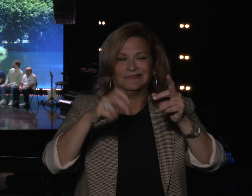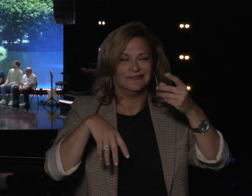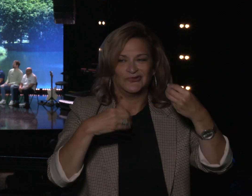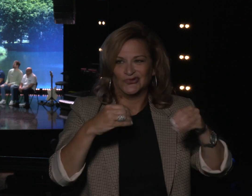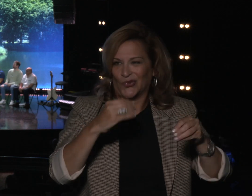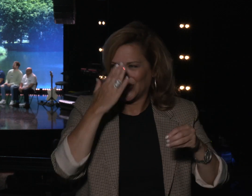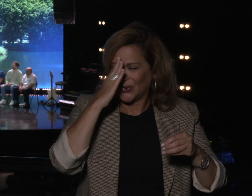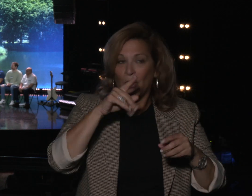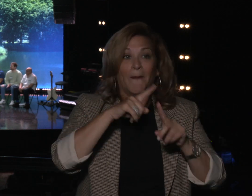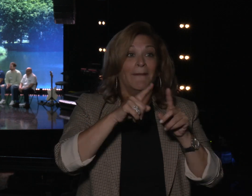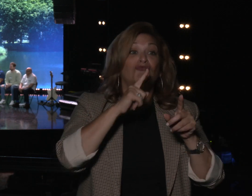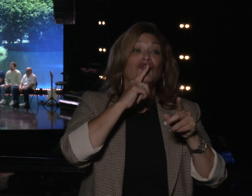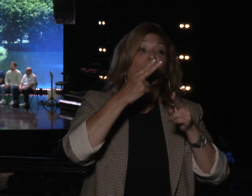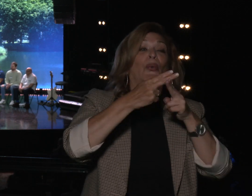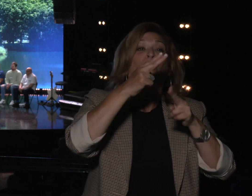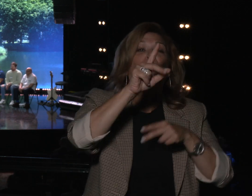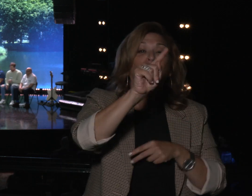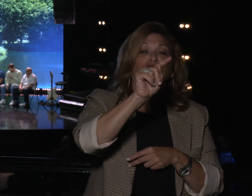No?